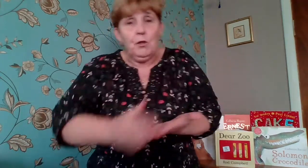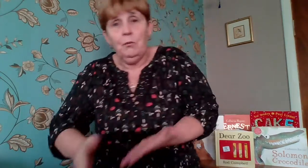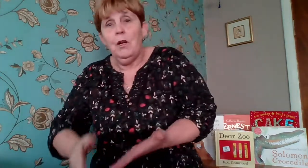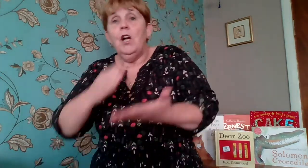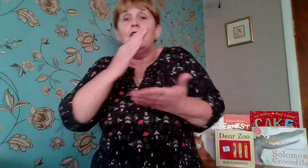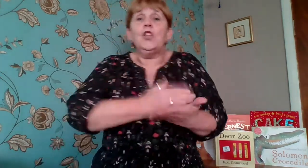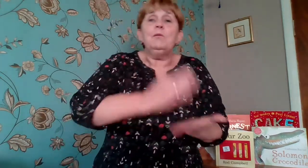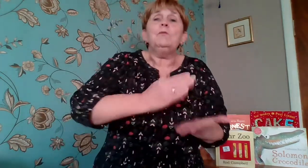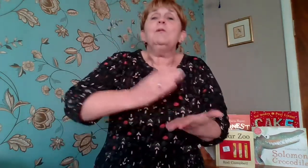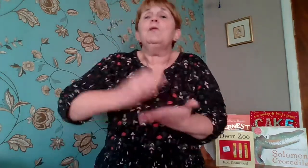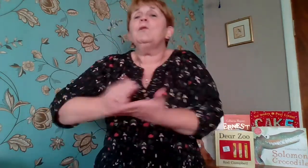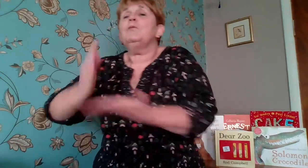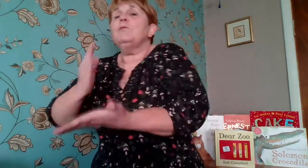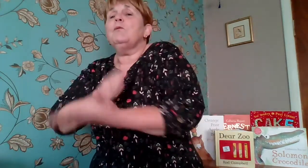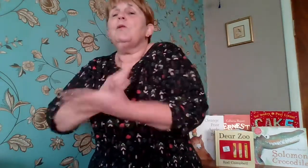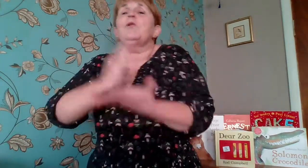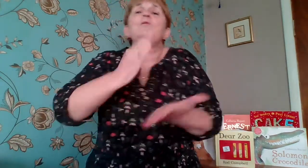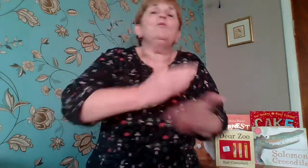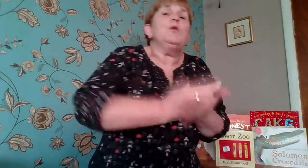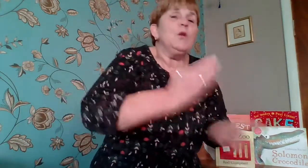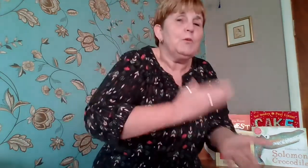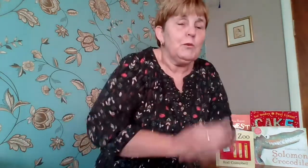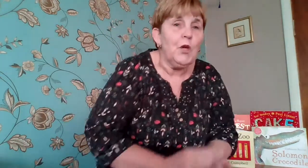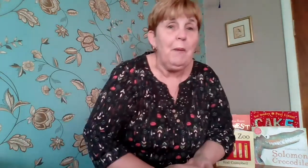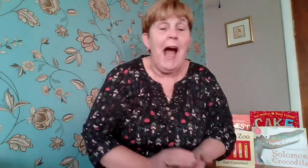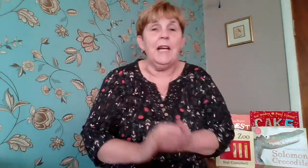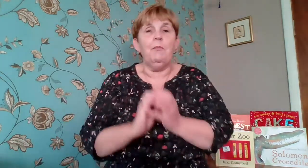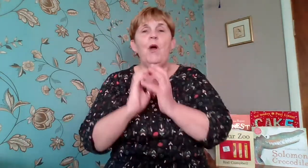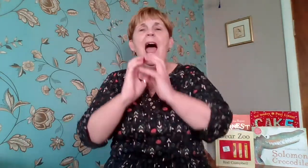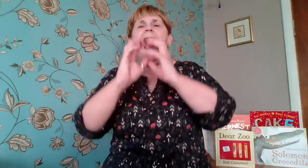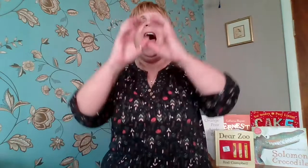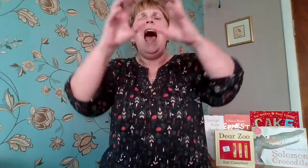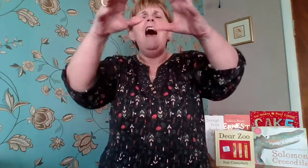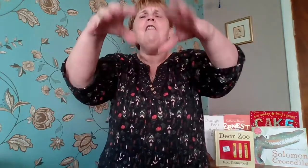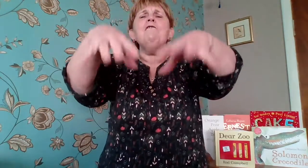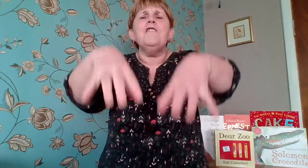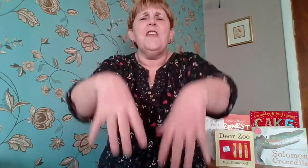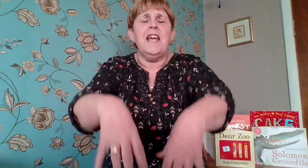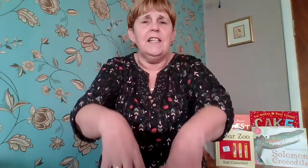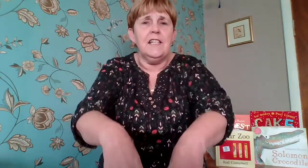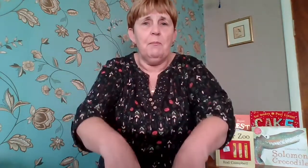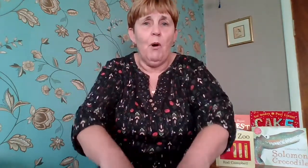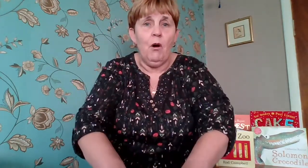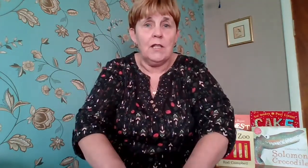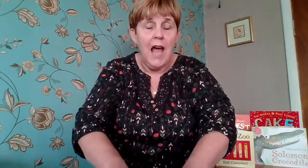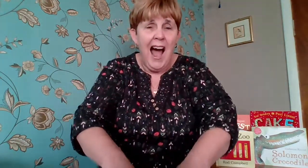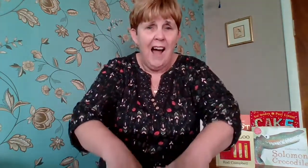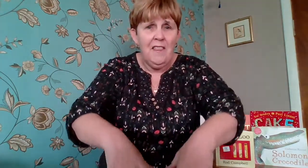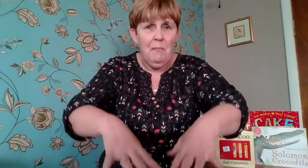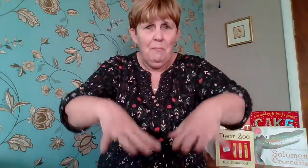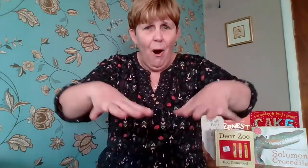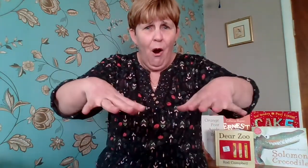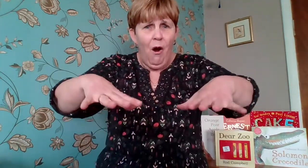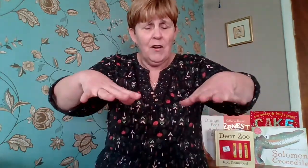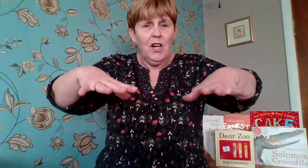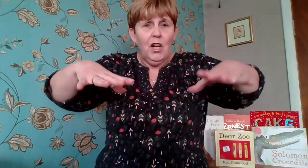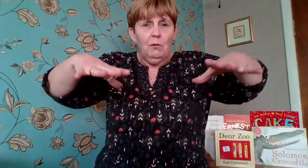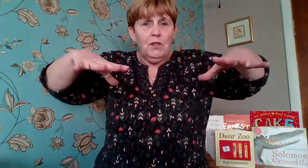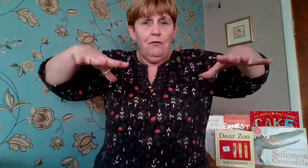chop. Chop, chop, chop, chop, chop, chop, chop, chop, chop, chop, chop, chop, chop. And he put everything into the pot. And the pot was